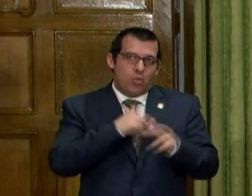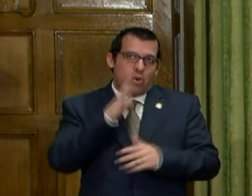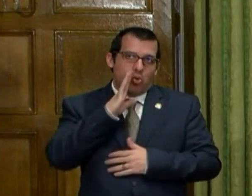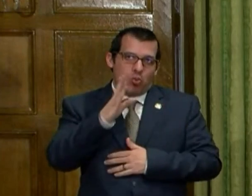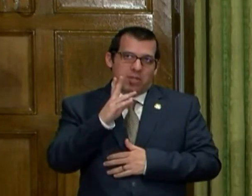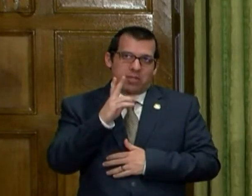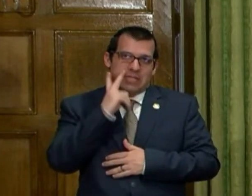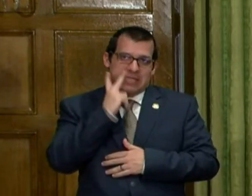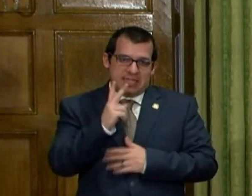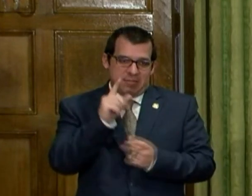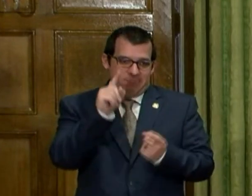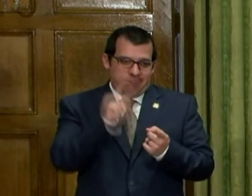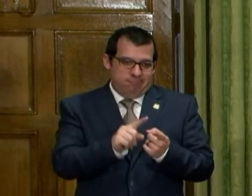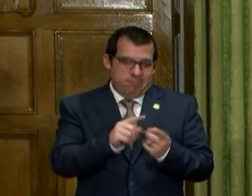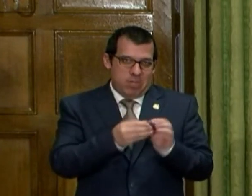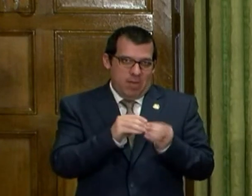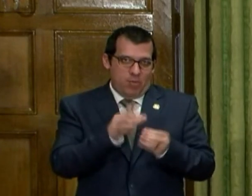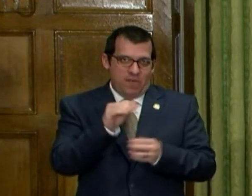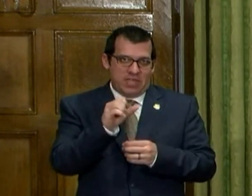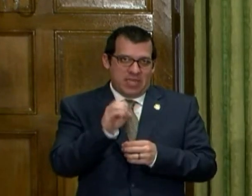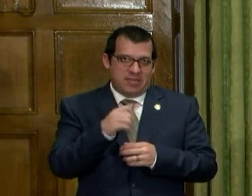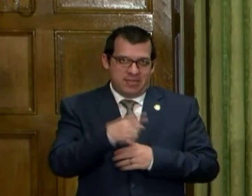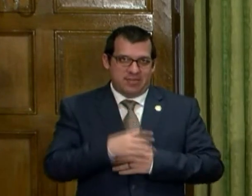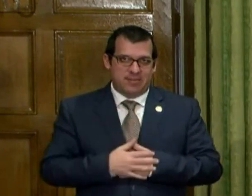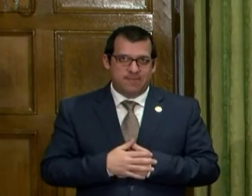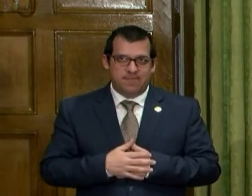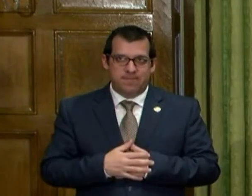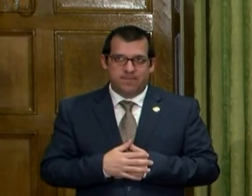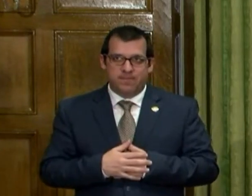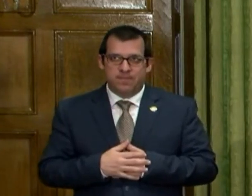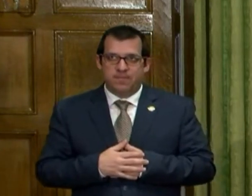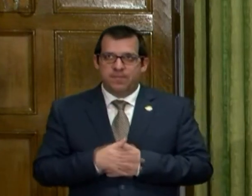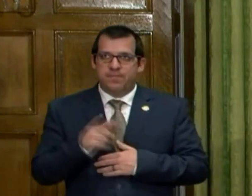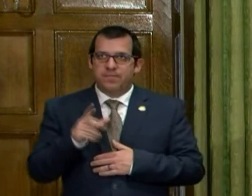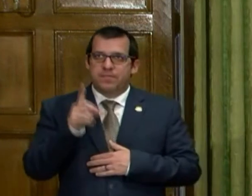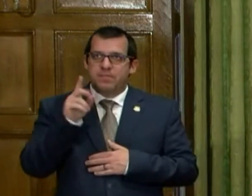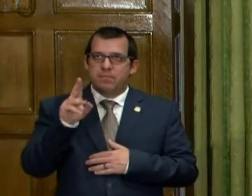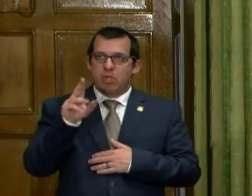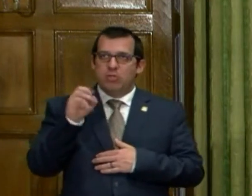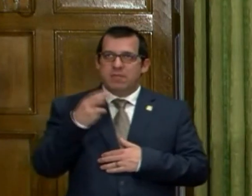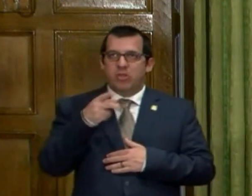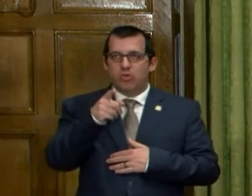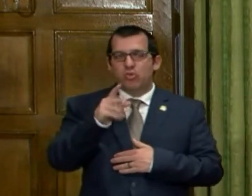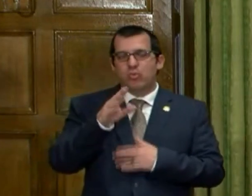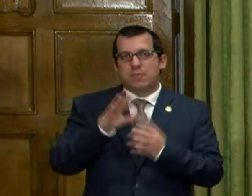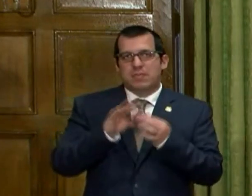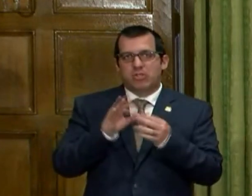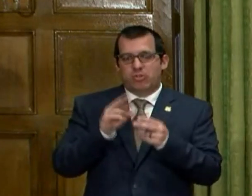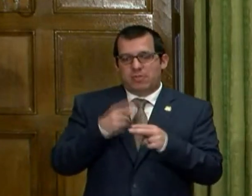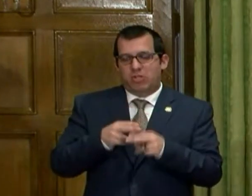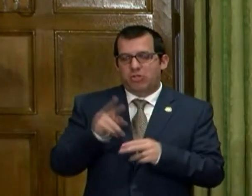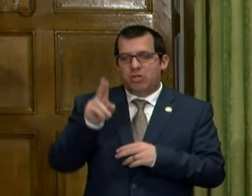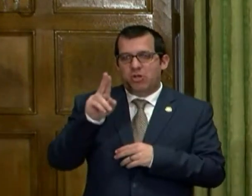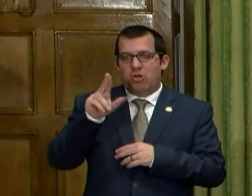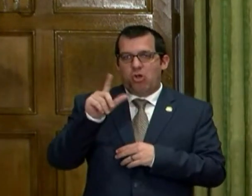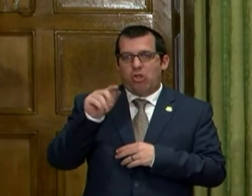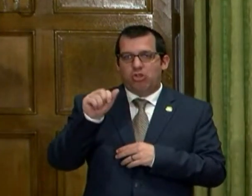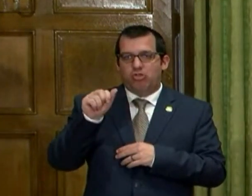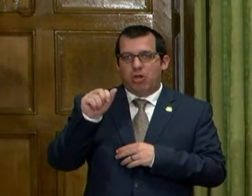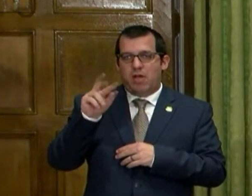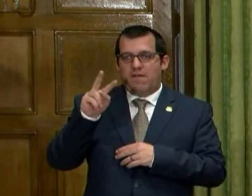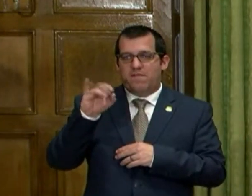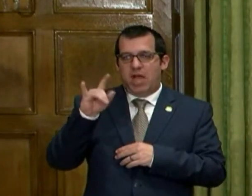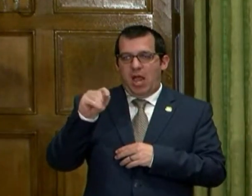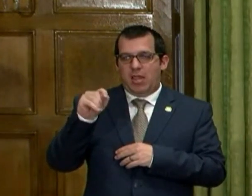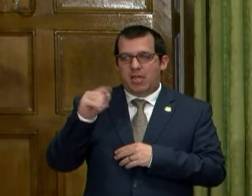see a relatively low number of cases. Dr. Smith, you mentioned the ultraviolet light and the role that plays